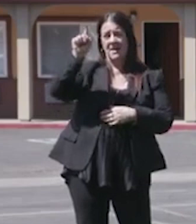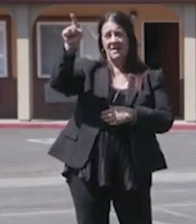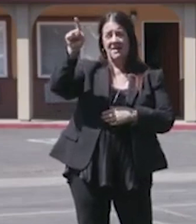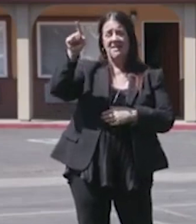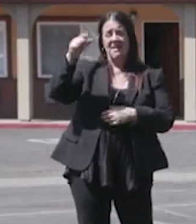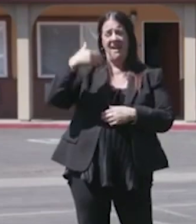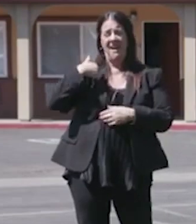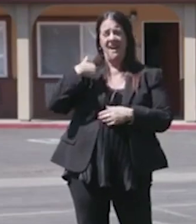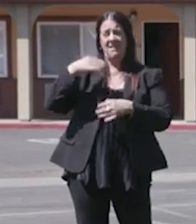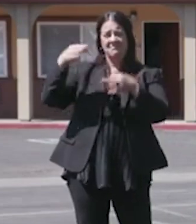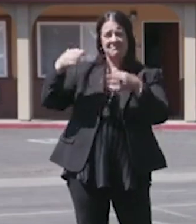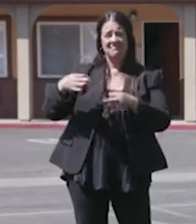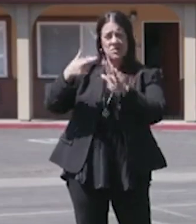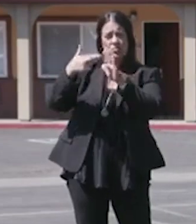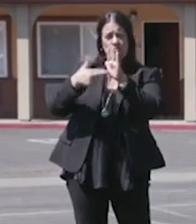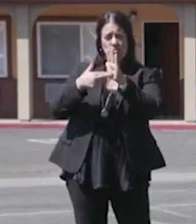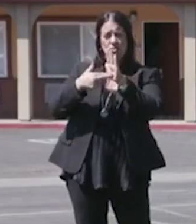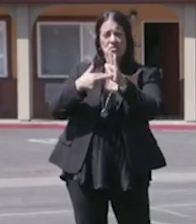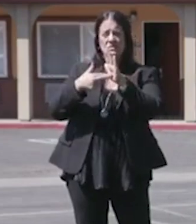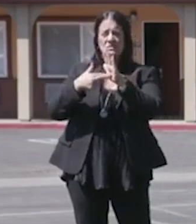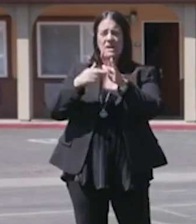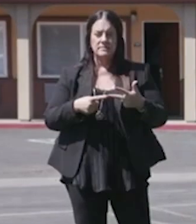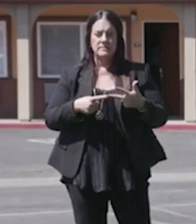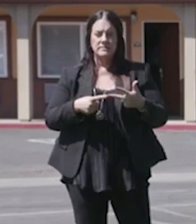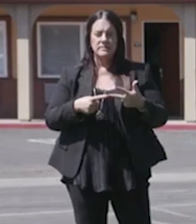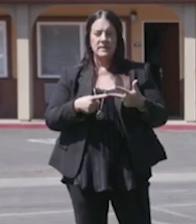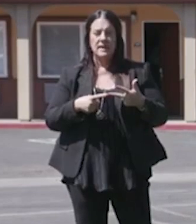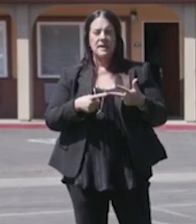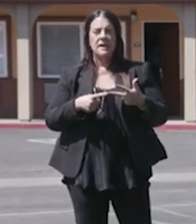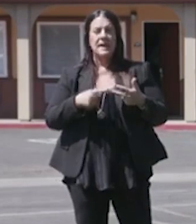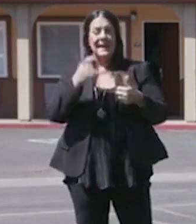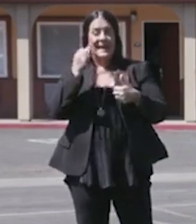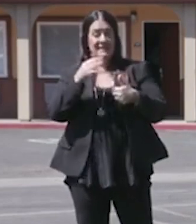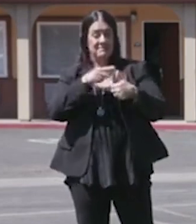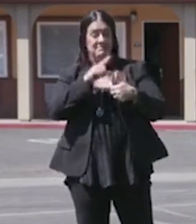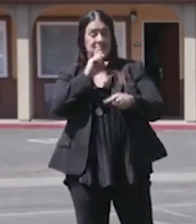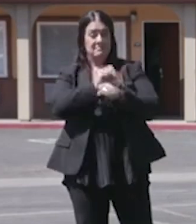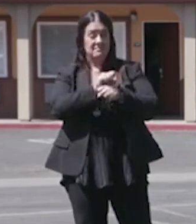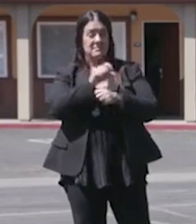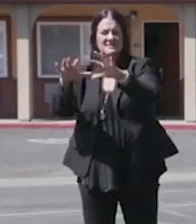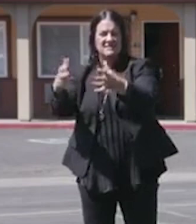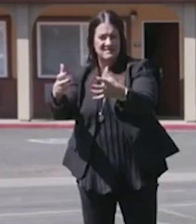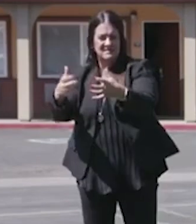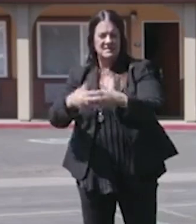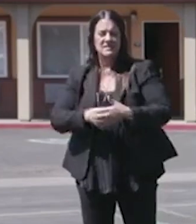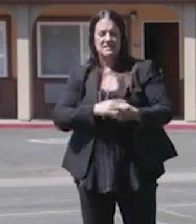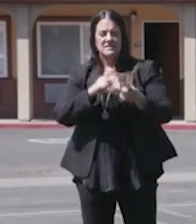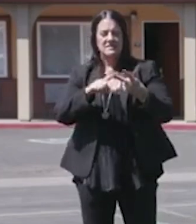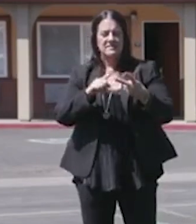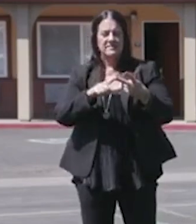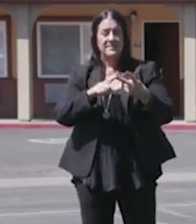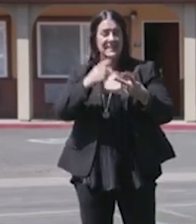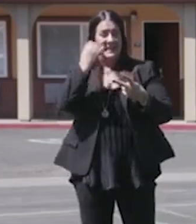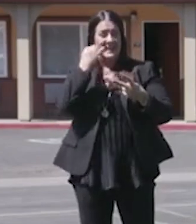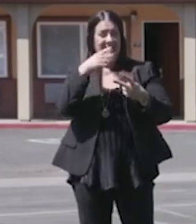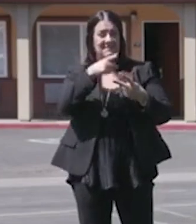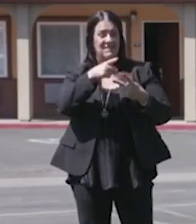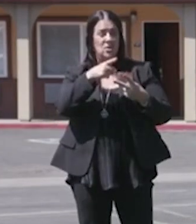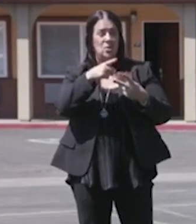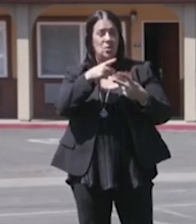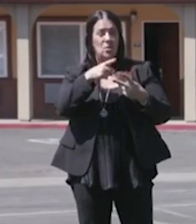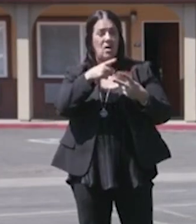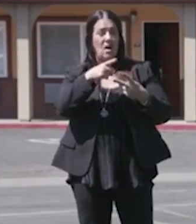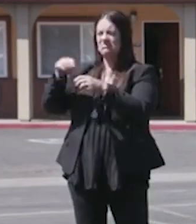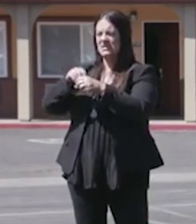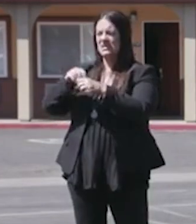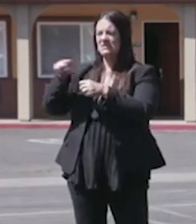to Project Room Key, this specific program. Again, number one, if you're COVID positive. Number two, if you've been exposed